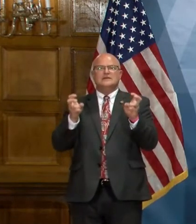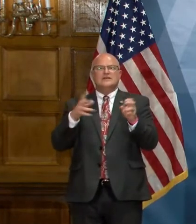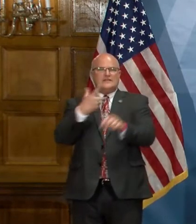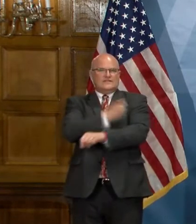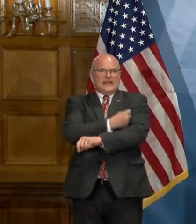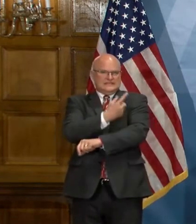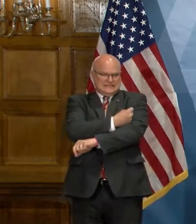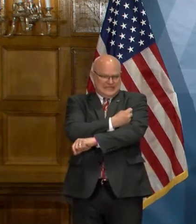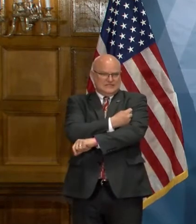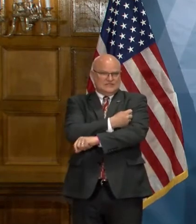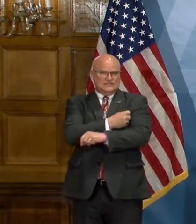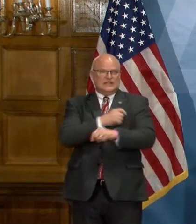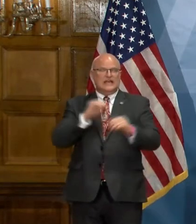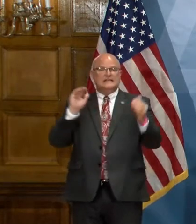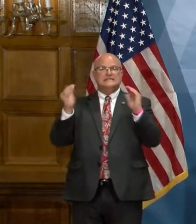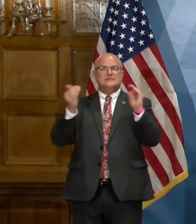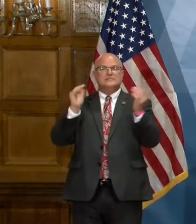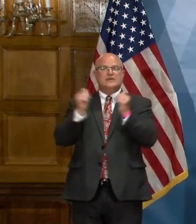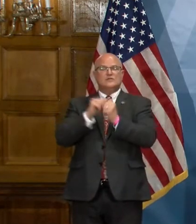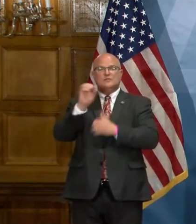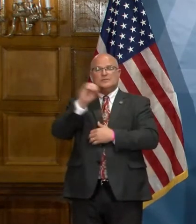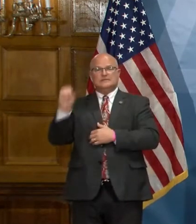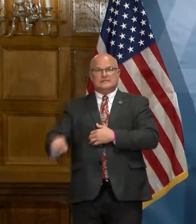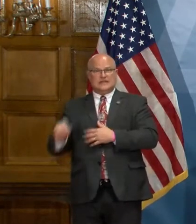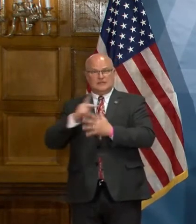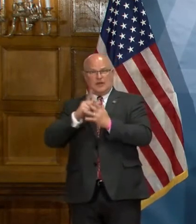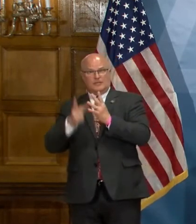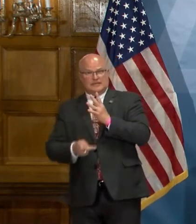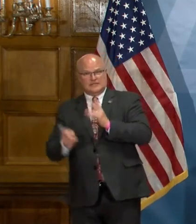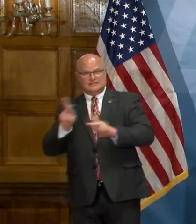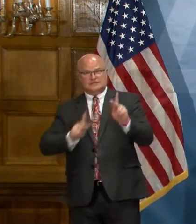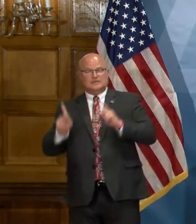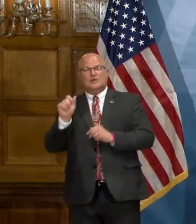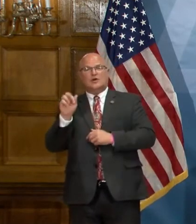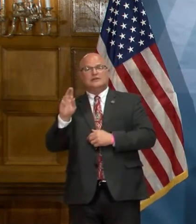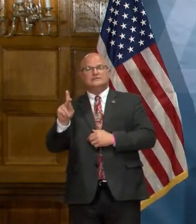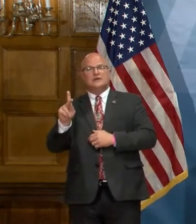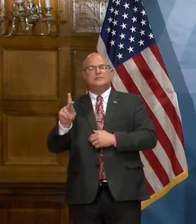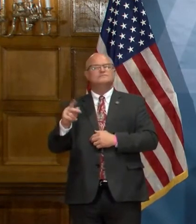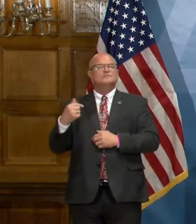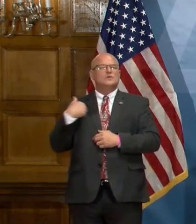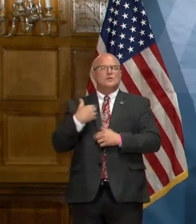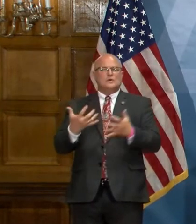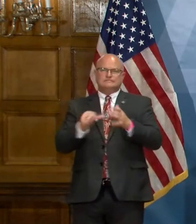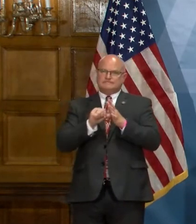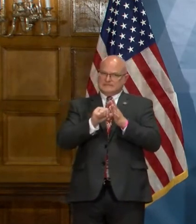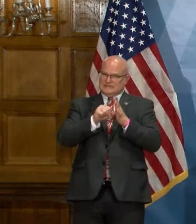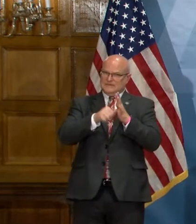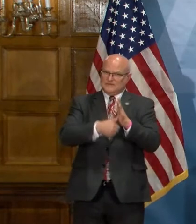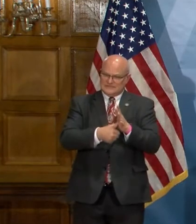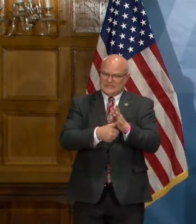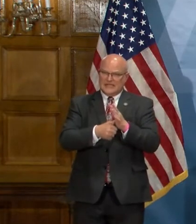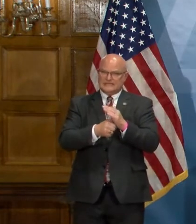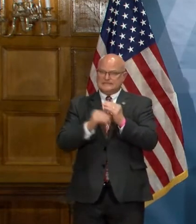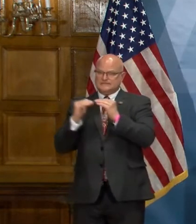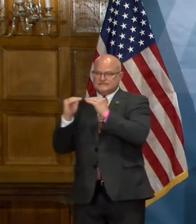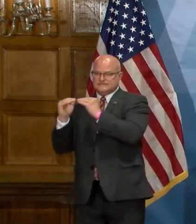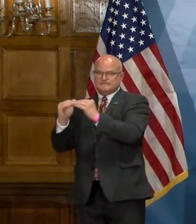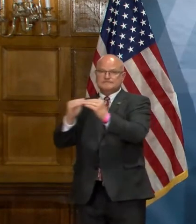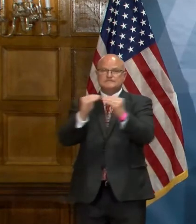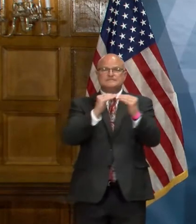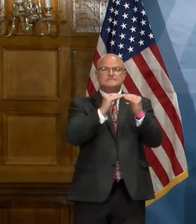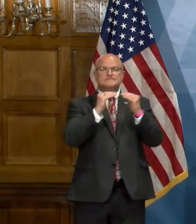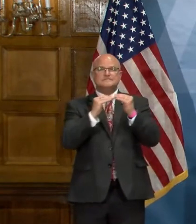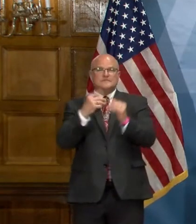their vaccination as compared to the percent of the population. And so we want to continue to emphasize the equity of our